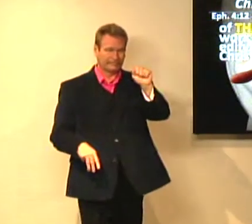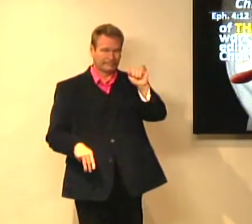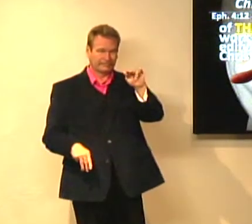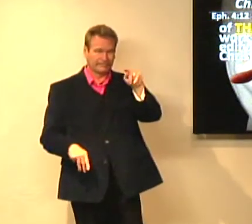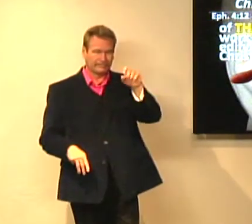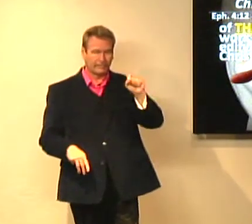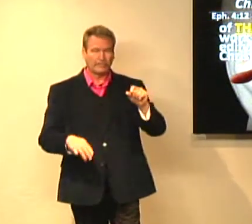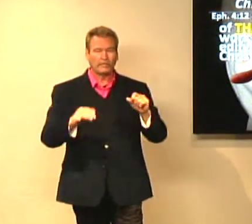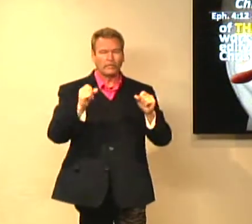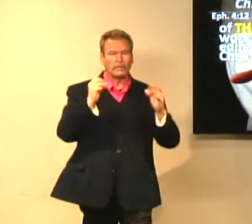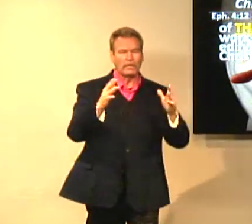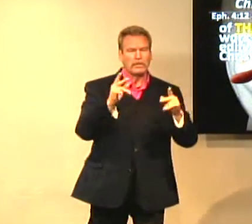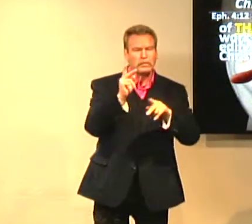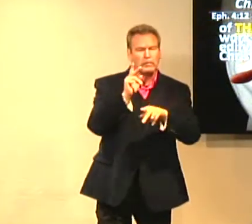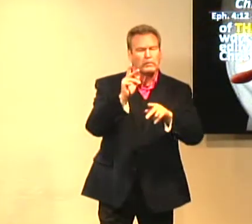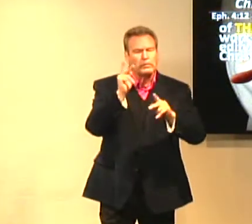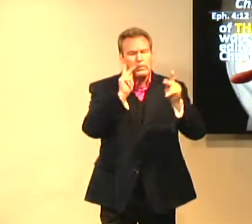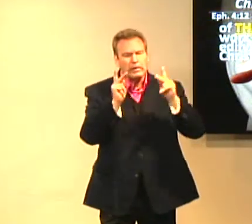This is so important, the saints.